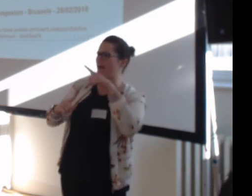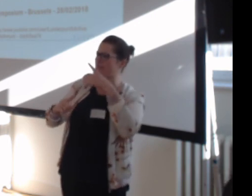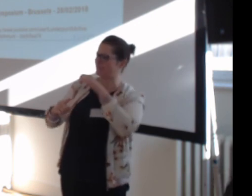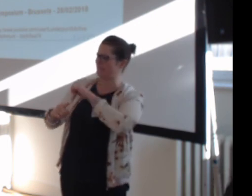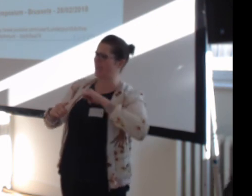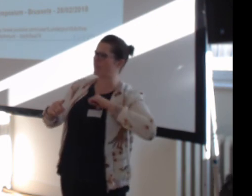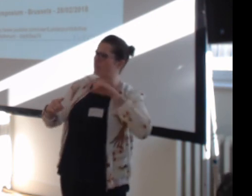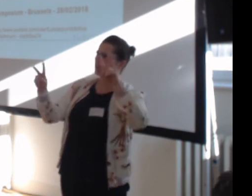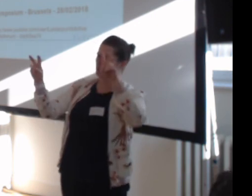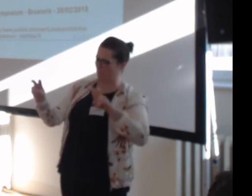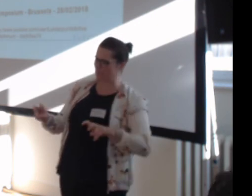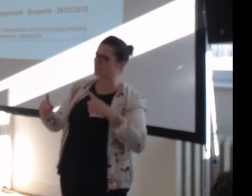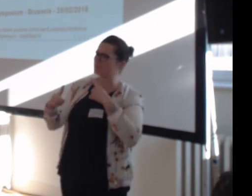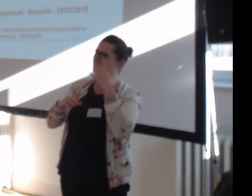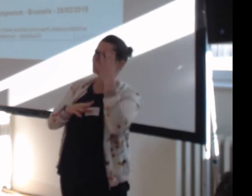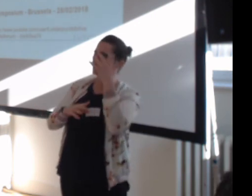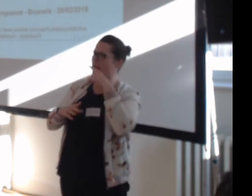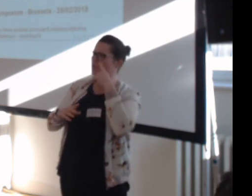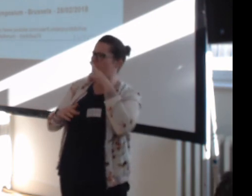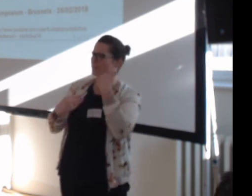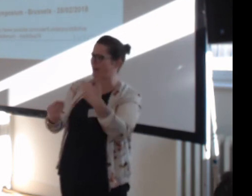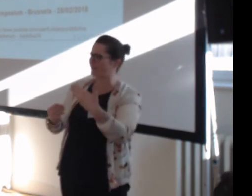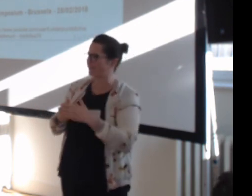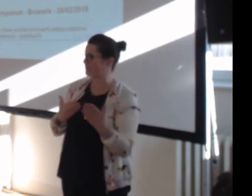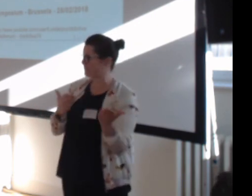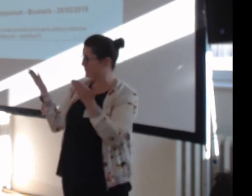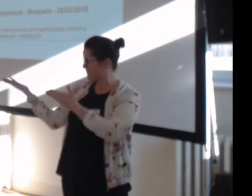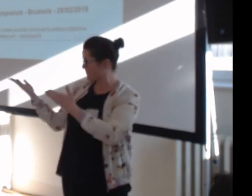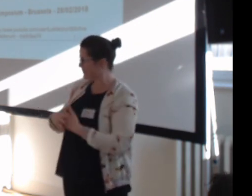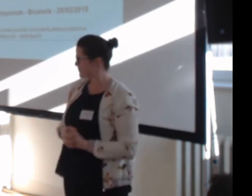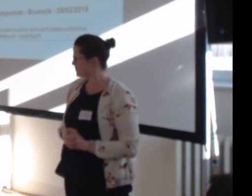herself. Saskia, the floor is yours.